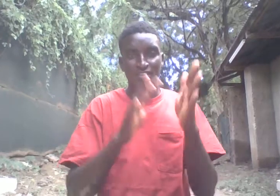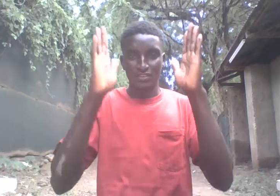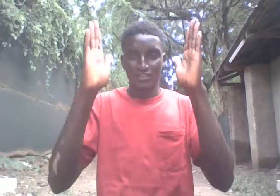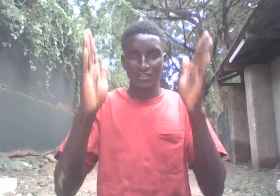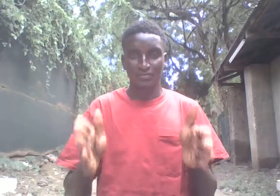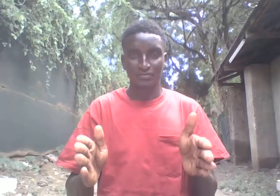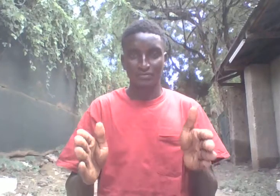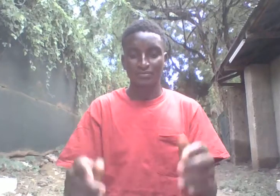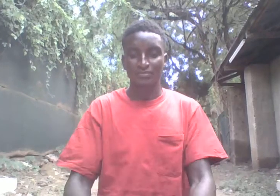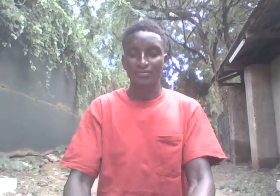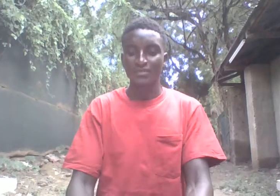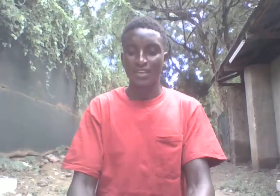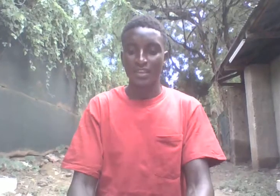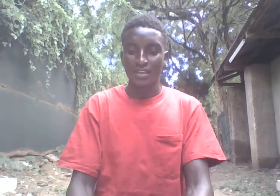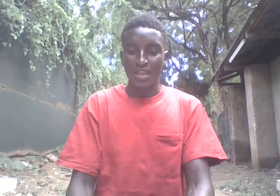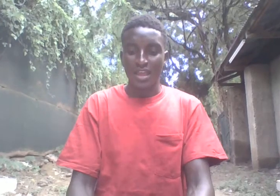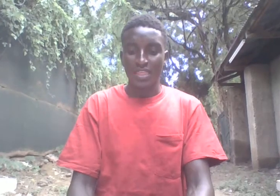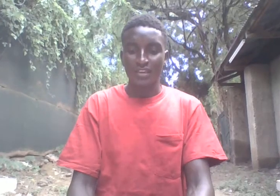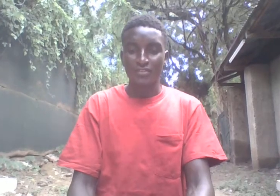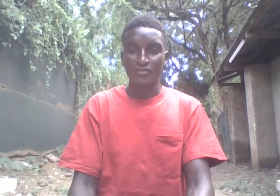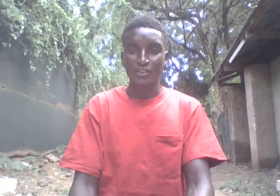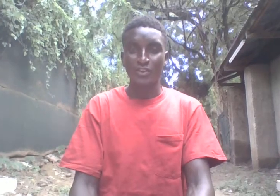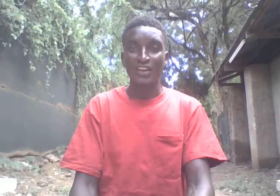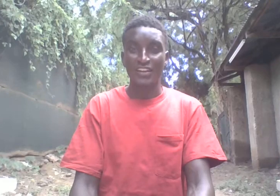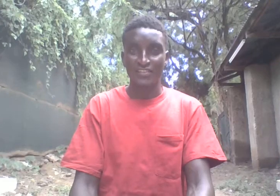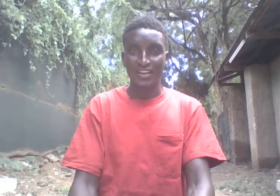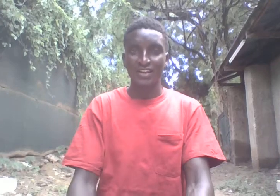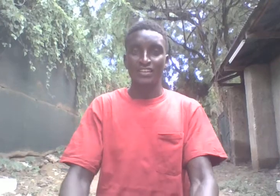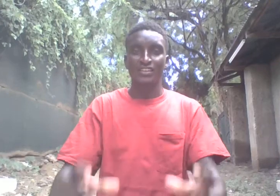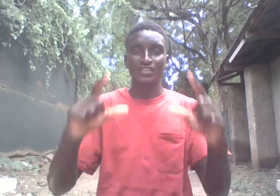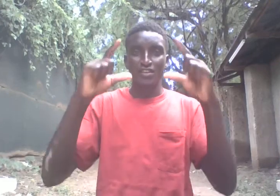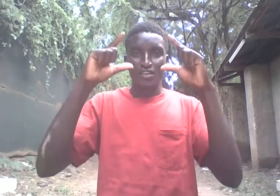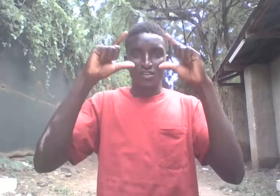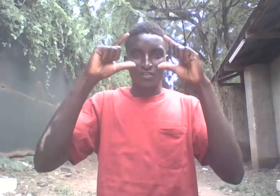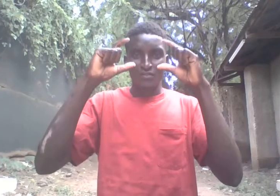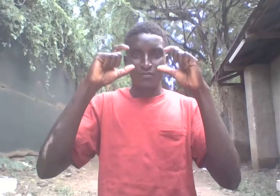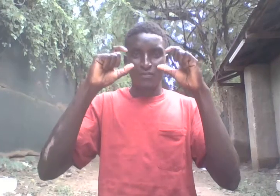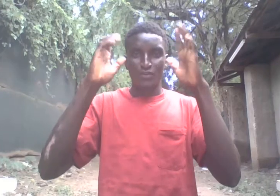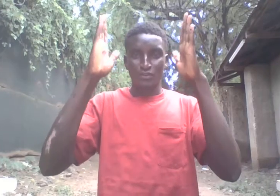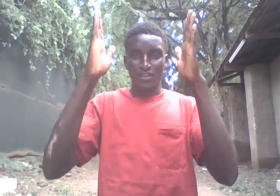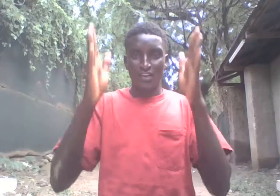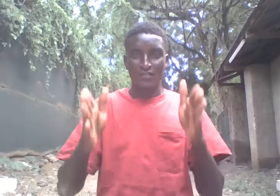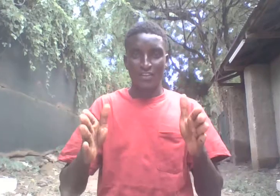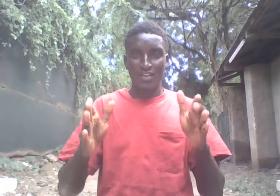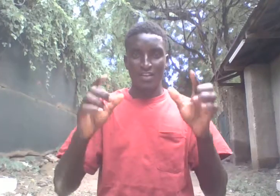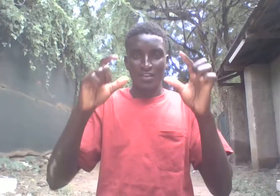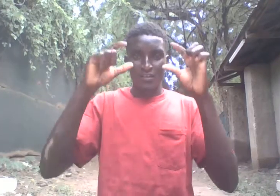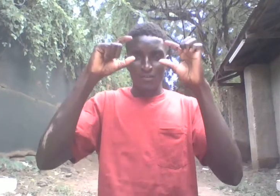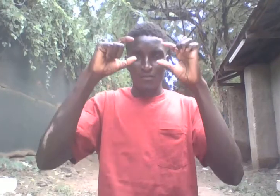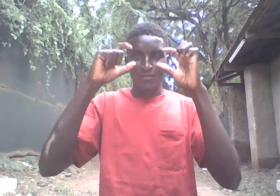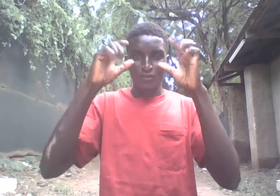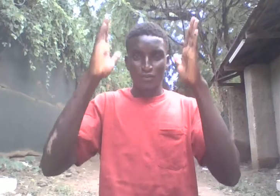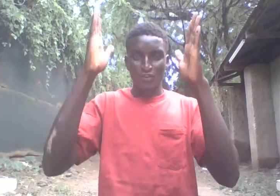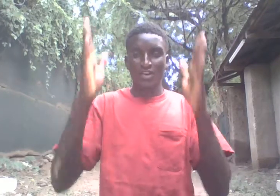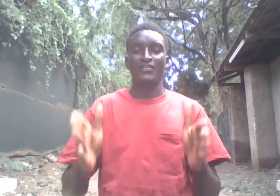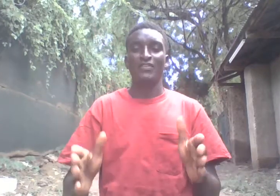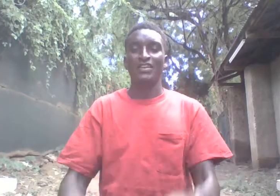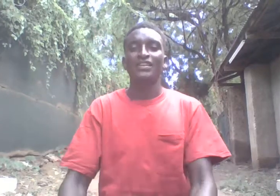pharmacist. And then photographer is photographer, photographer. This